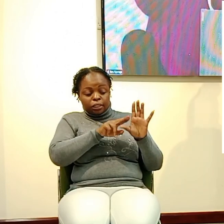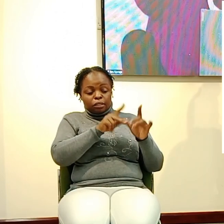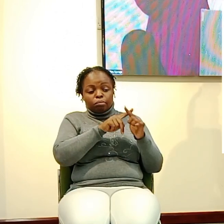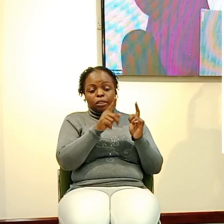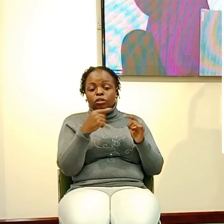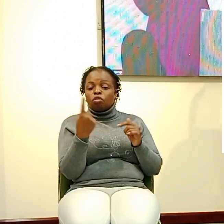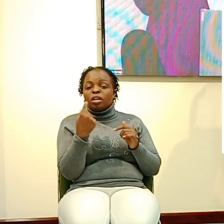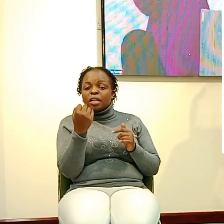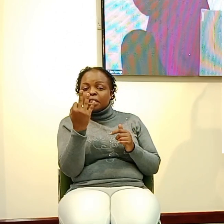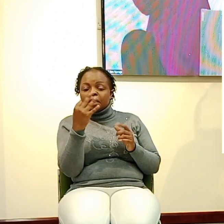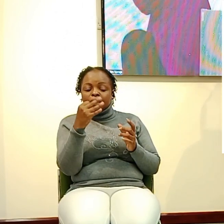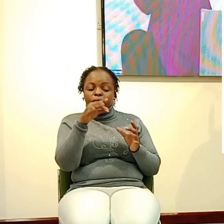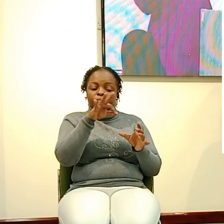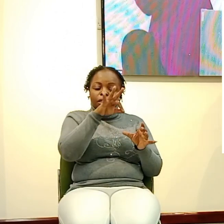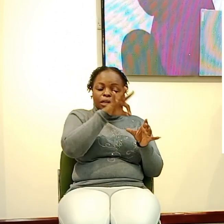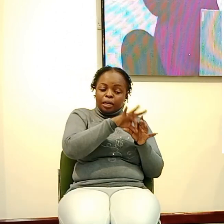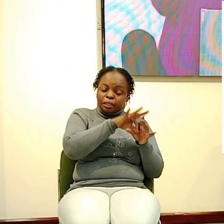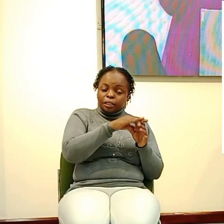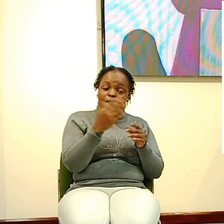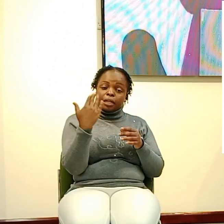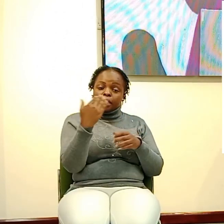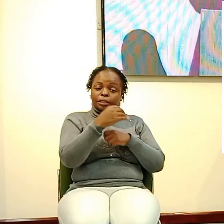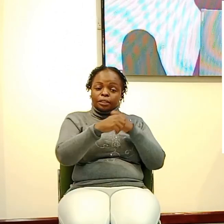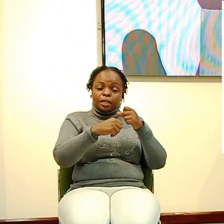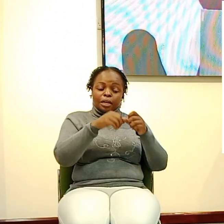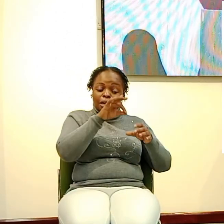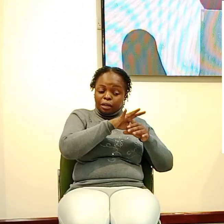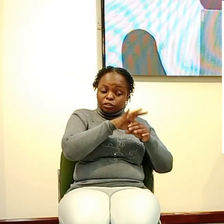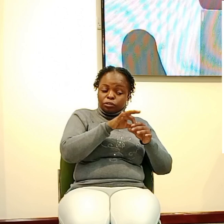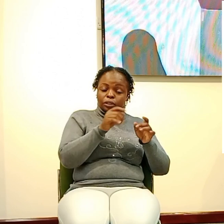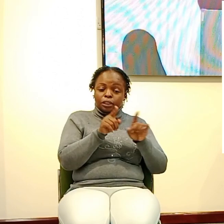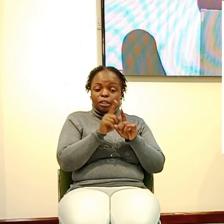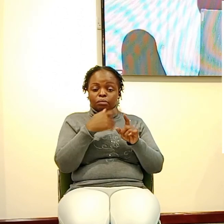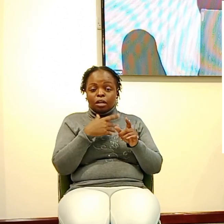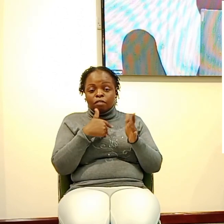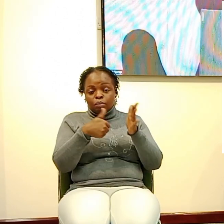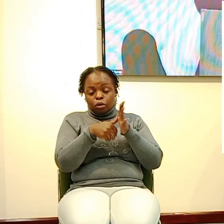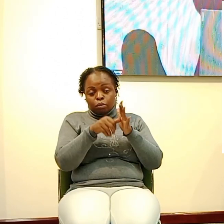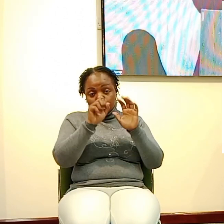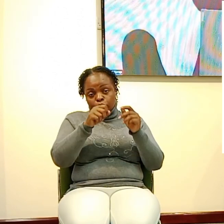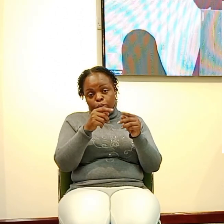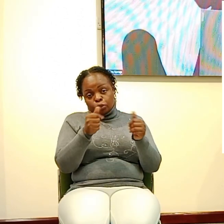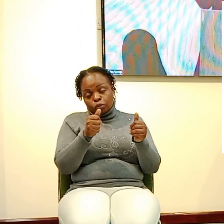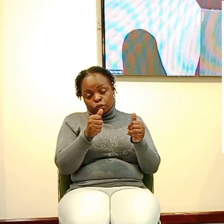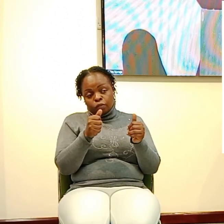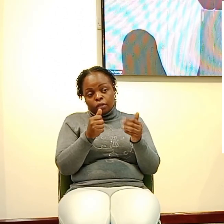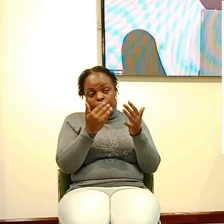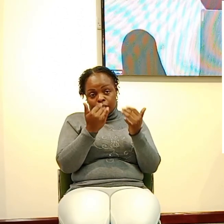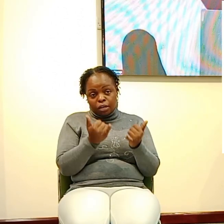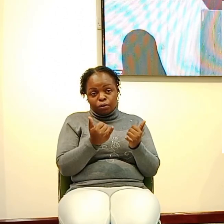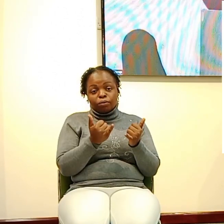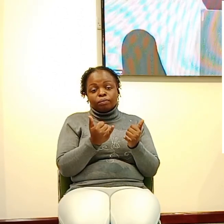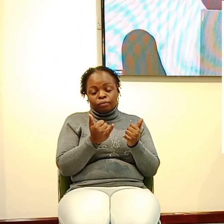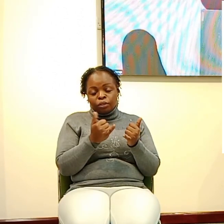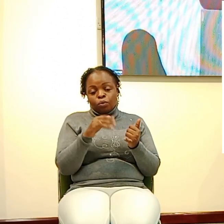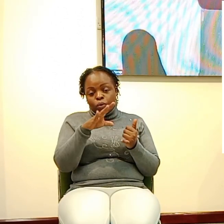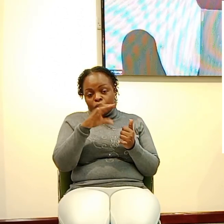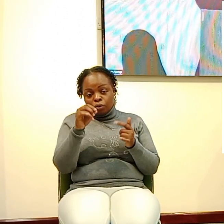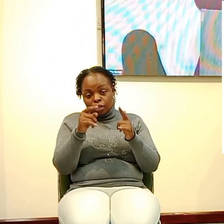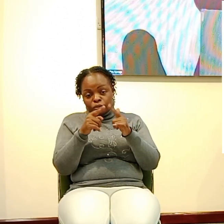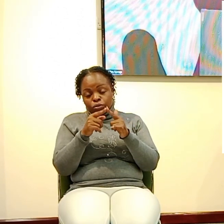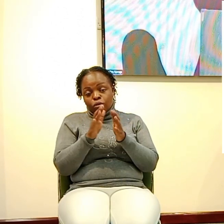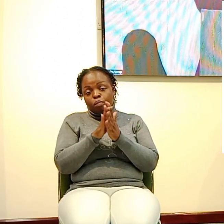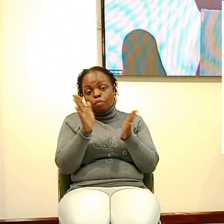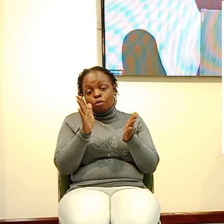in the last election and the other election. So I believe there is a problem and we can work it together. We are getting into one of the most exciting